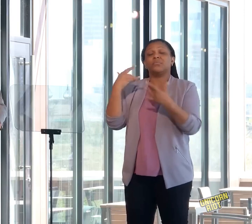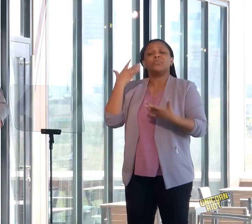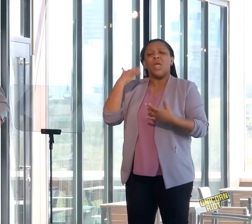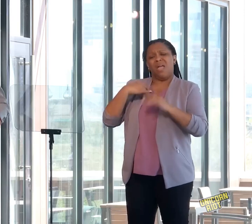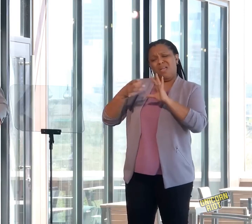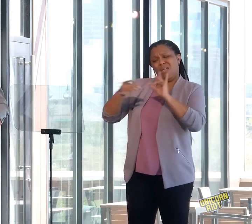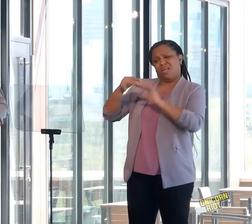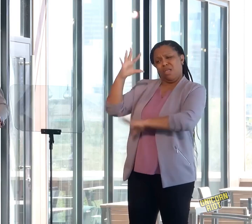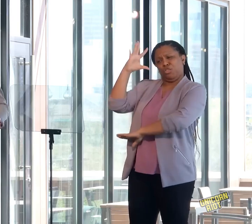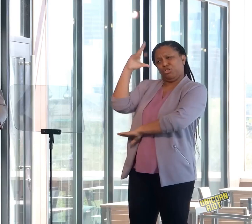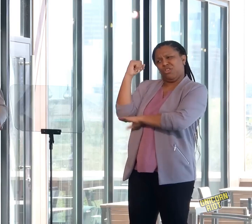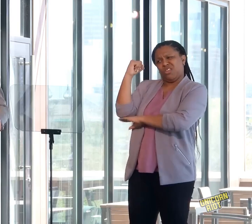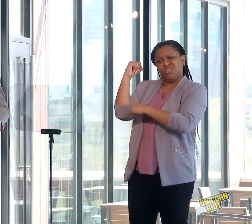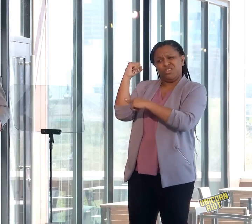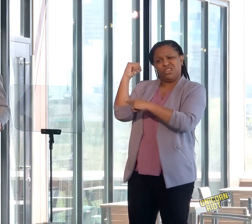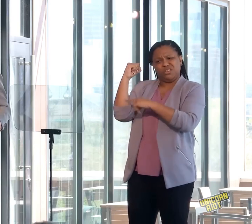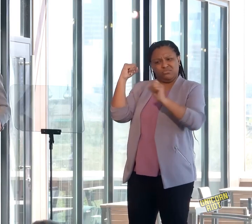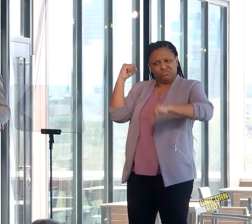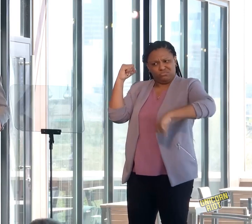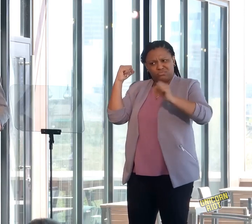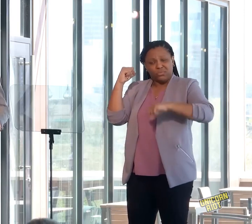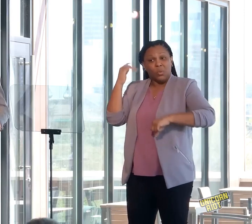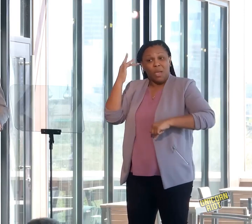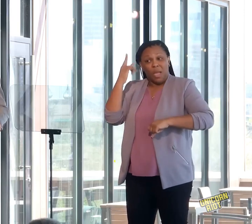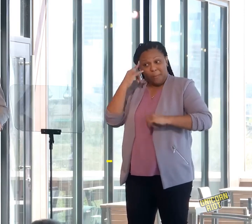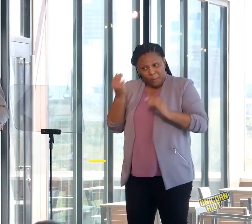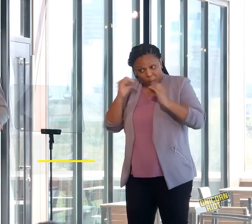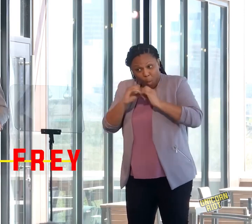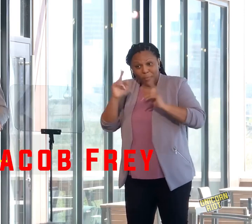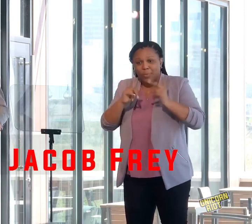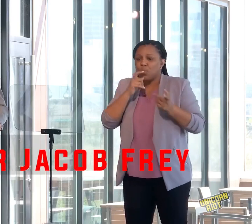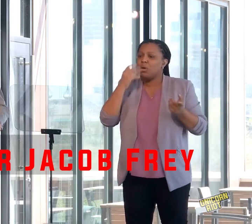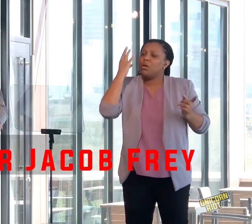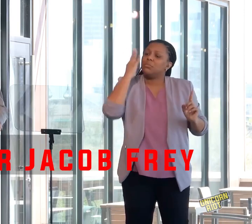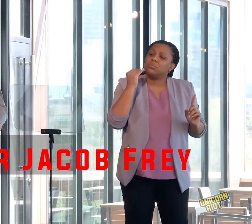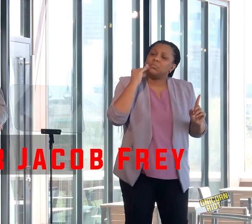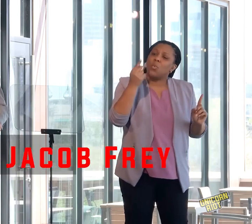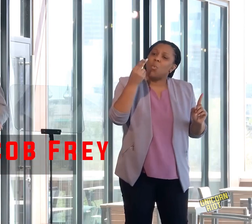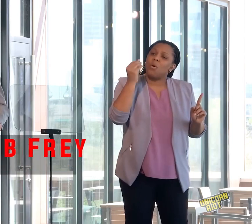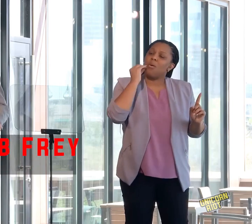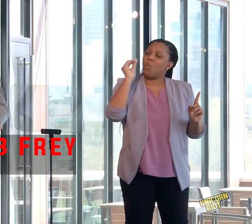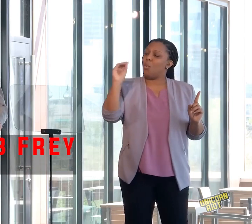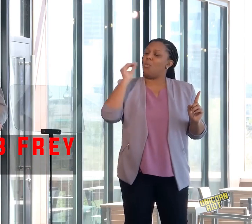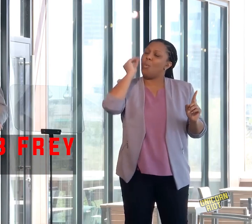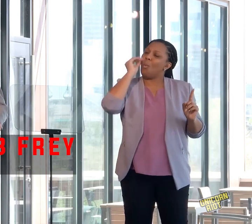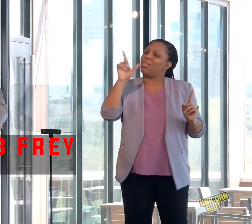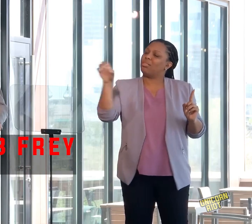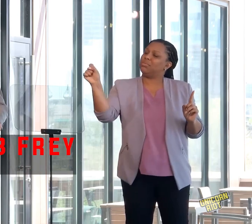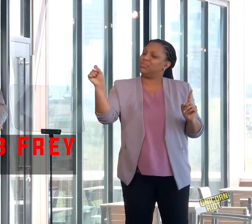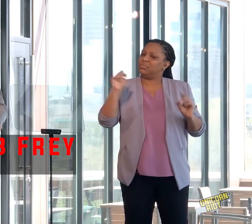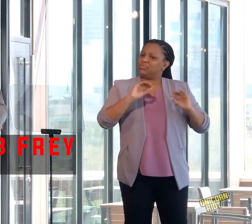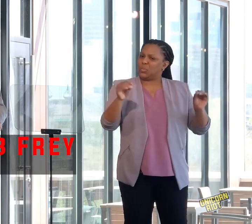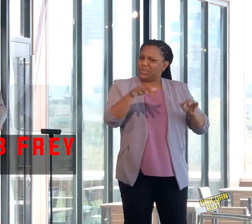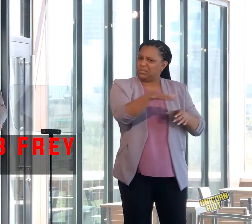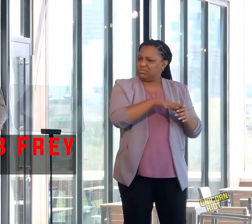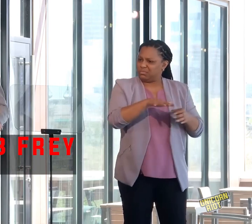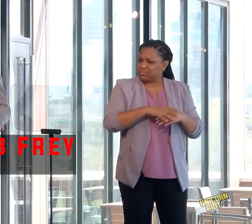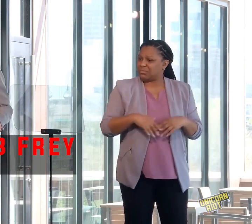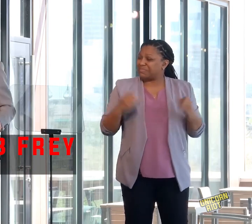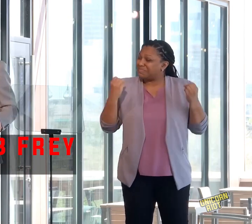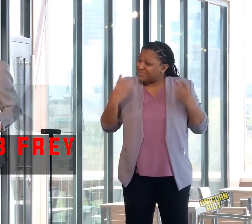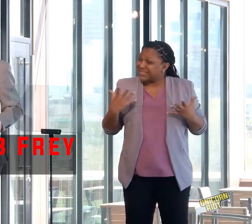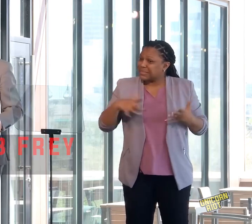ever before also for people who are experiencing homelessness in this city. We knew that